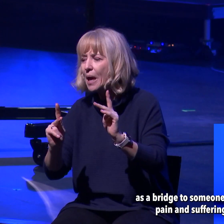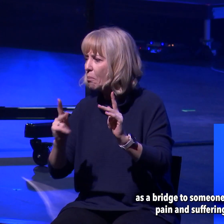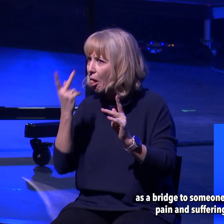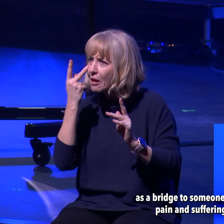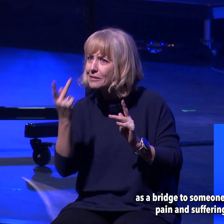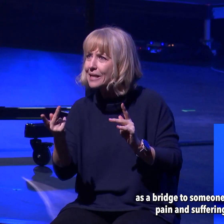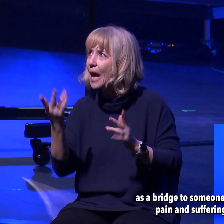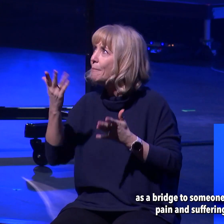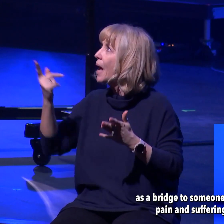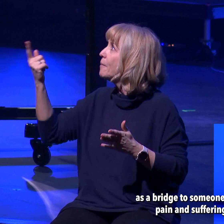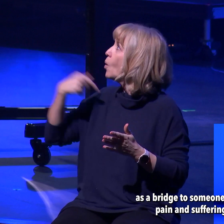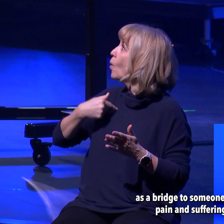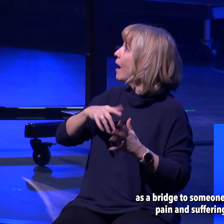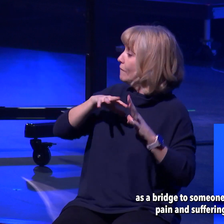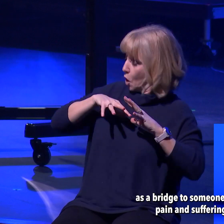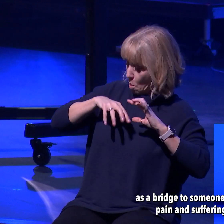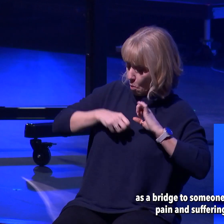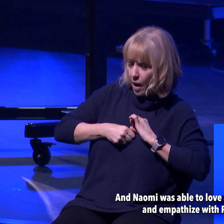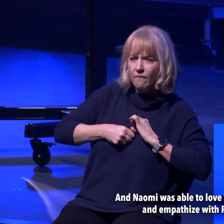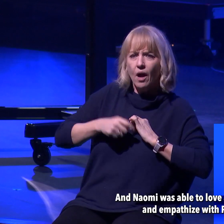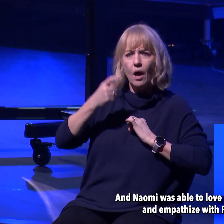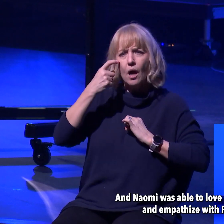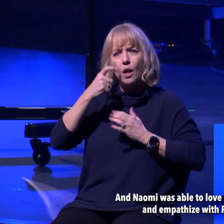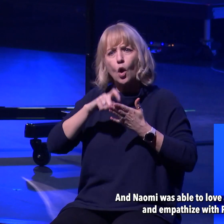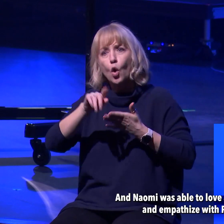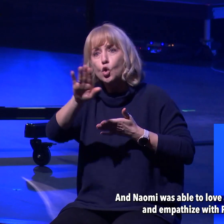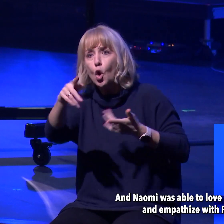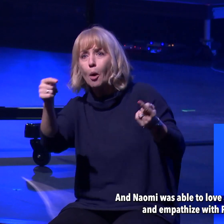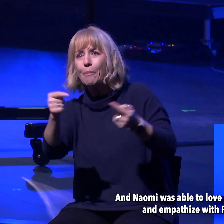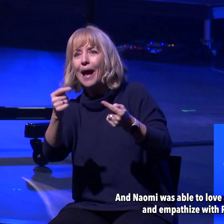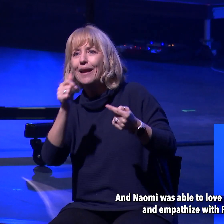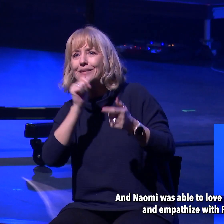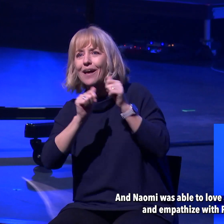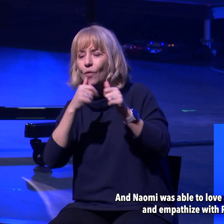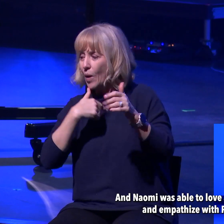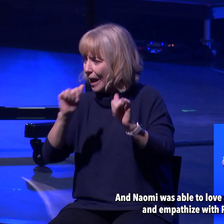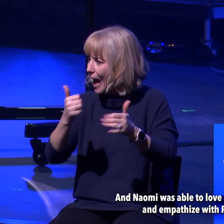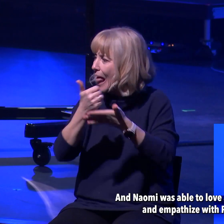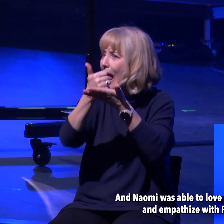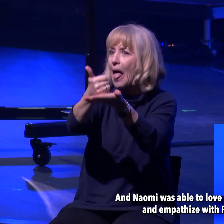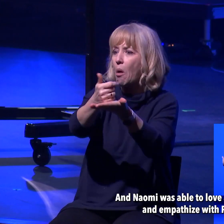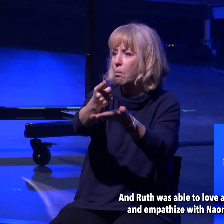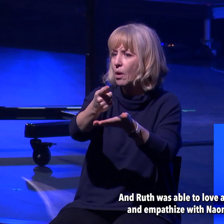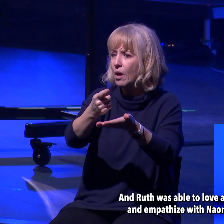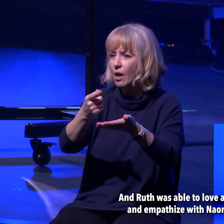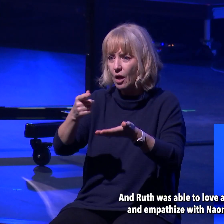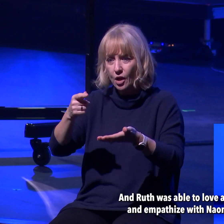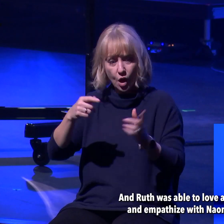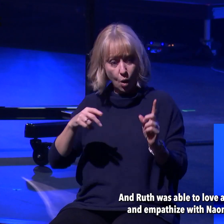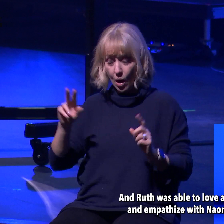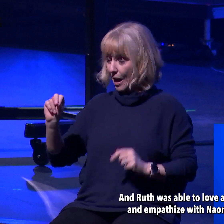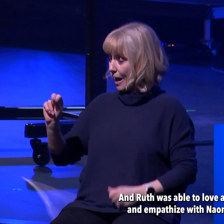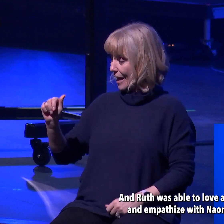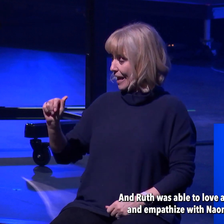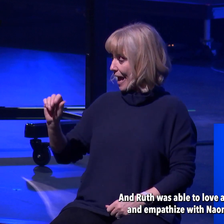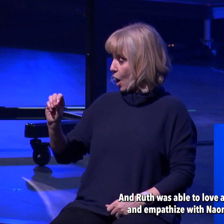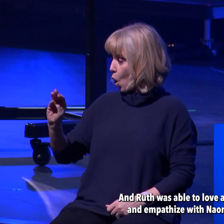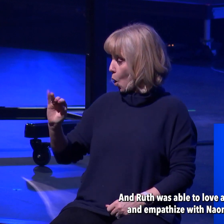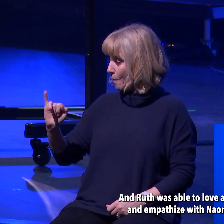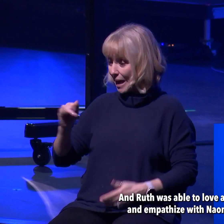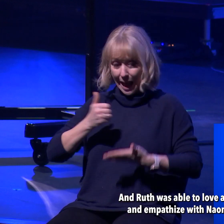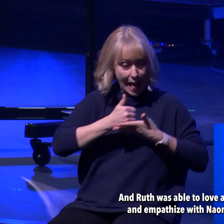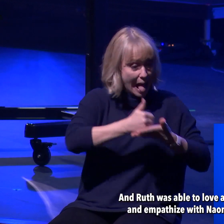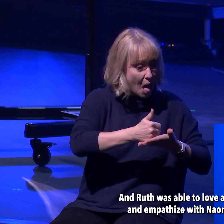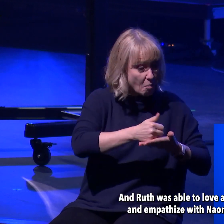bridge to someone else's pain and suffering. And Naomi was able to love and care for and empathize with Ruth. And Ruth was able to love and care